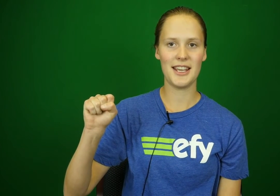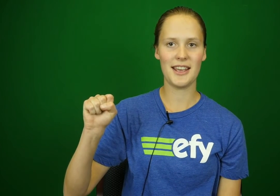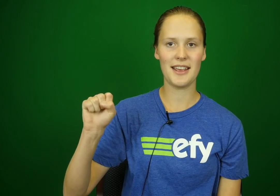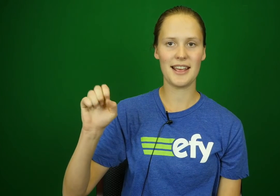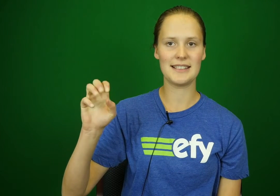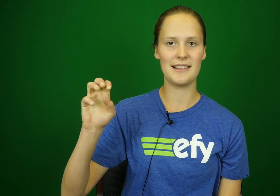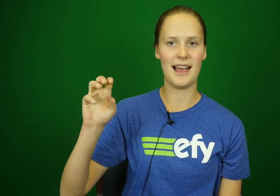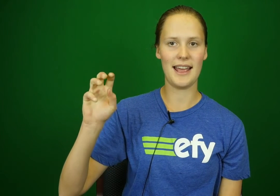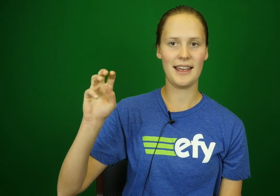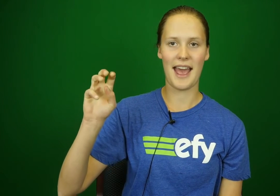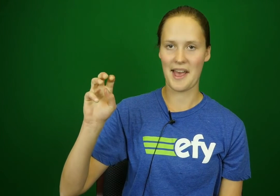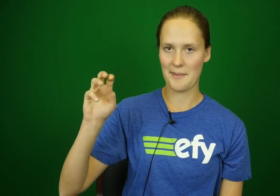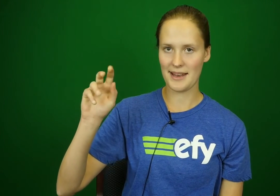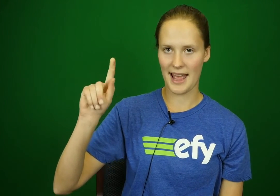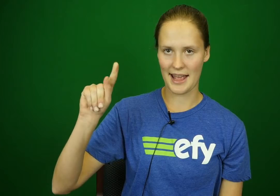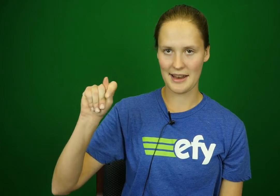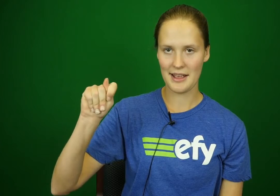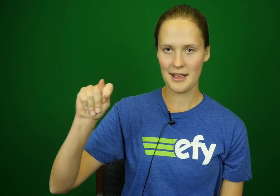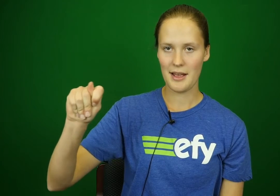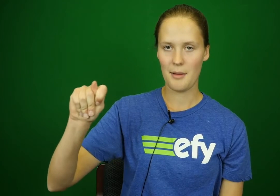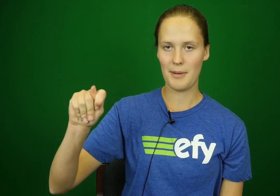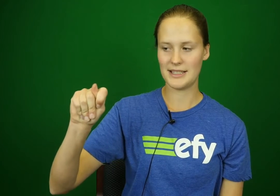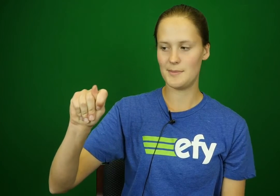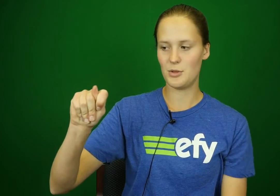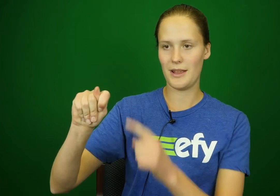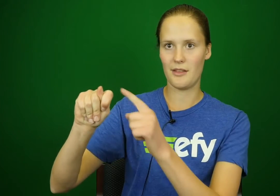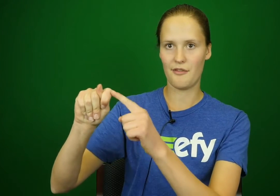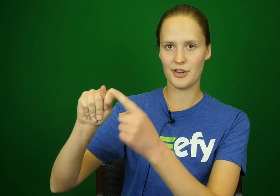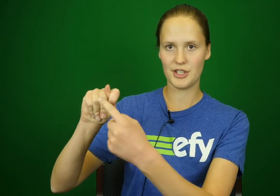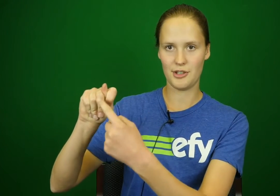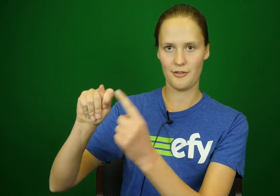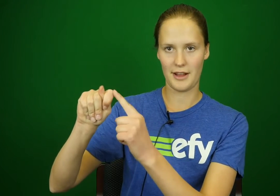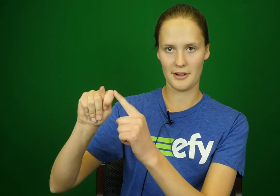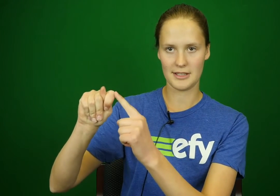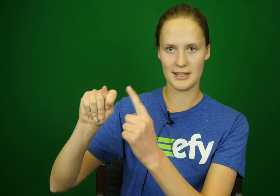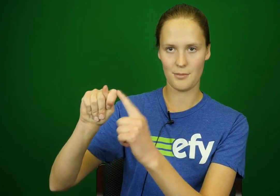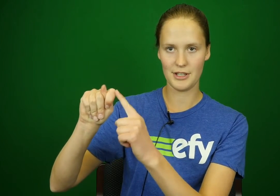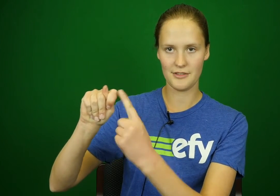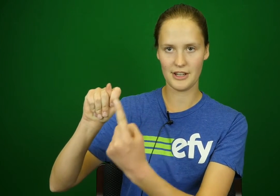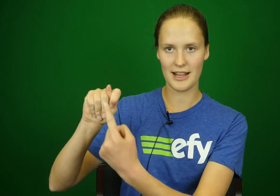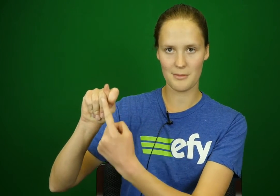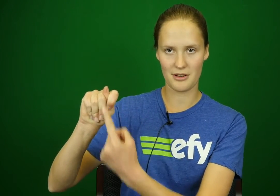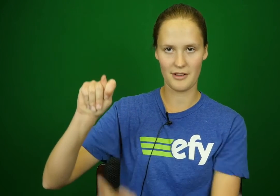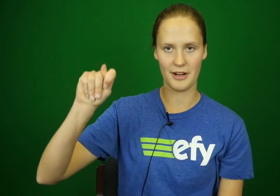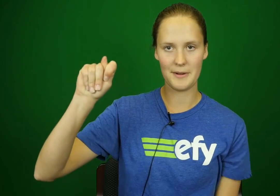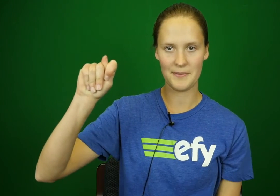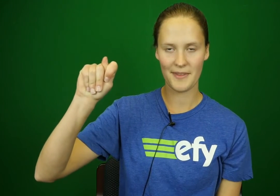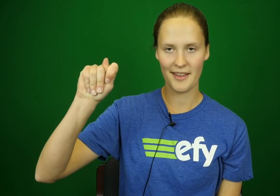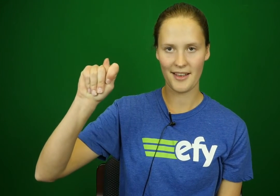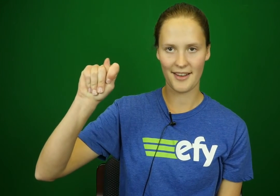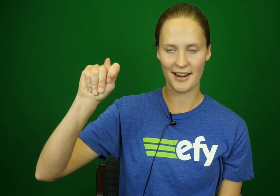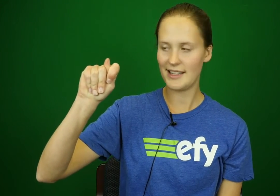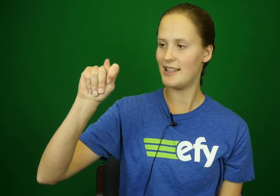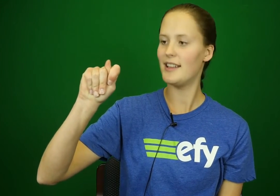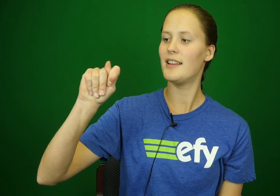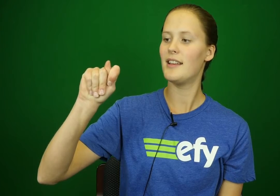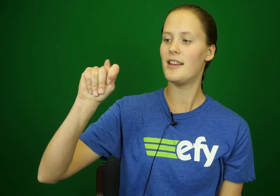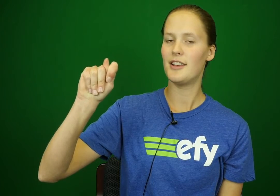T is like M and N, but it's between the first two fingers, the pointer finger and the middle finger. All right?